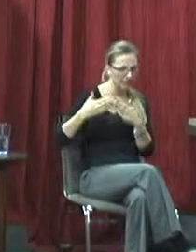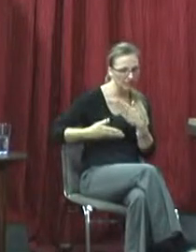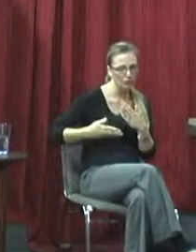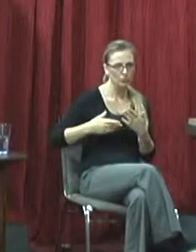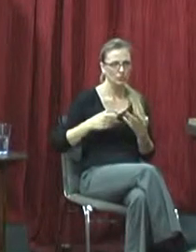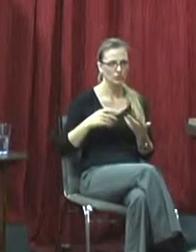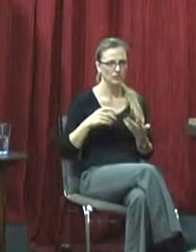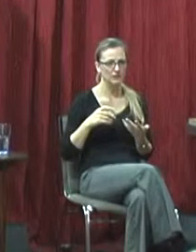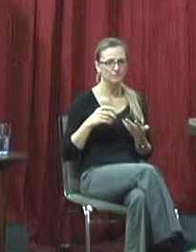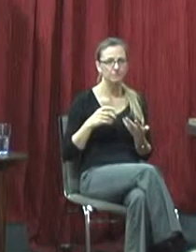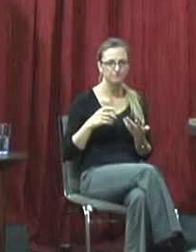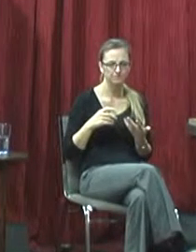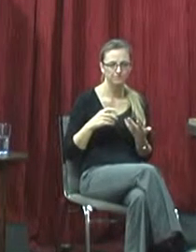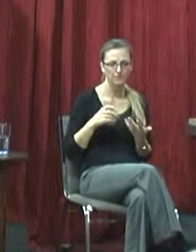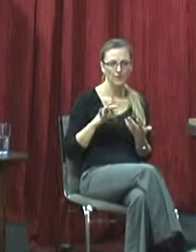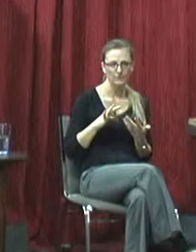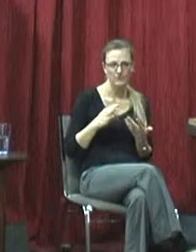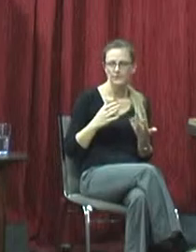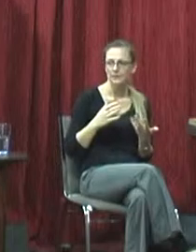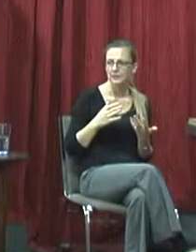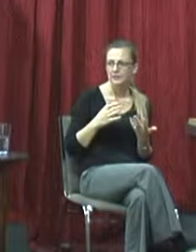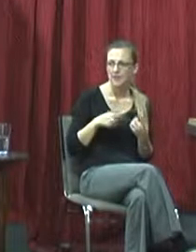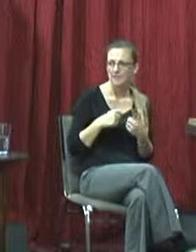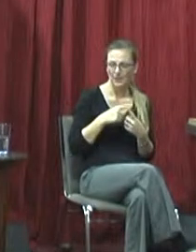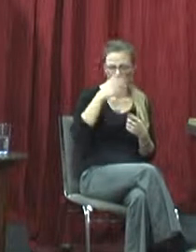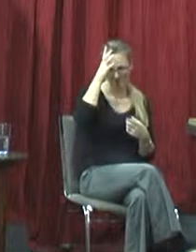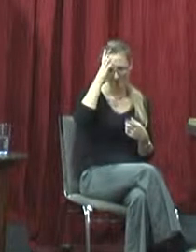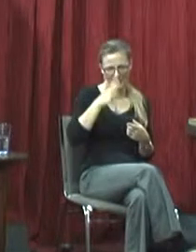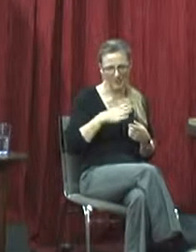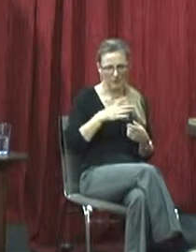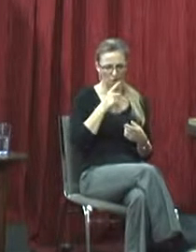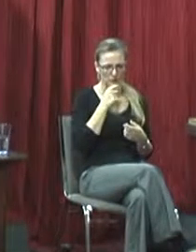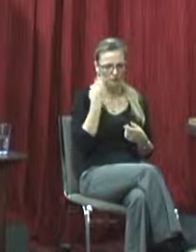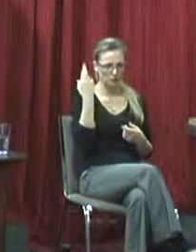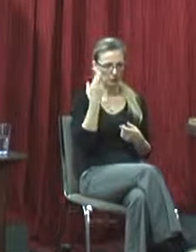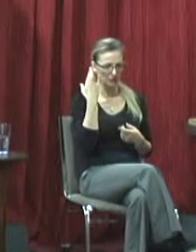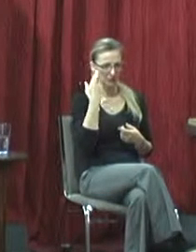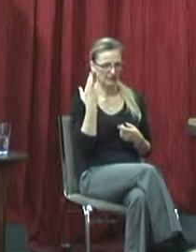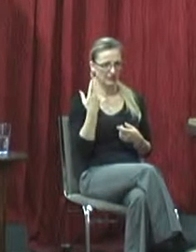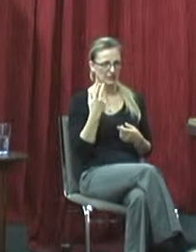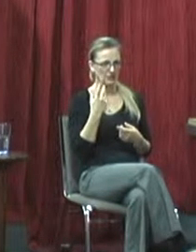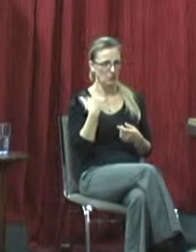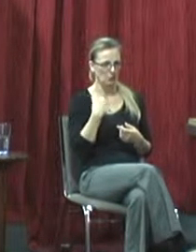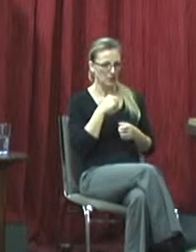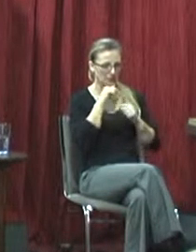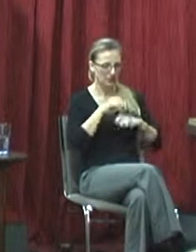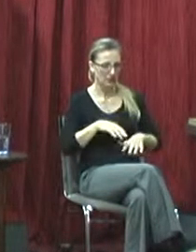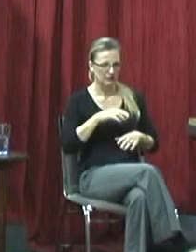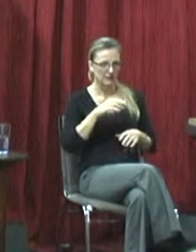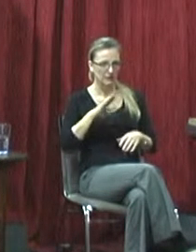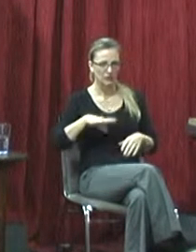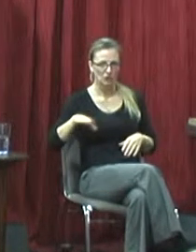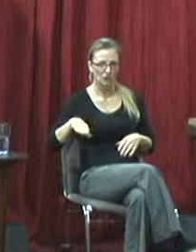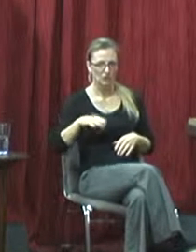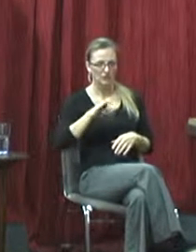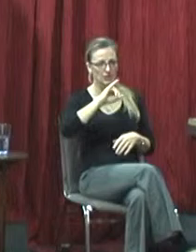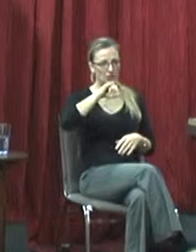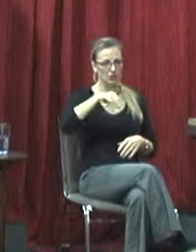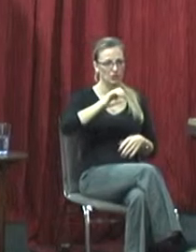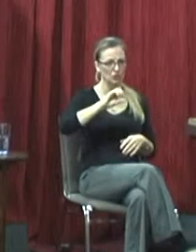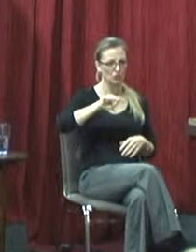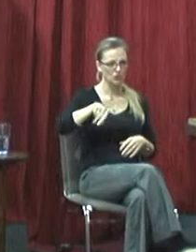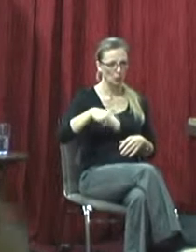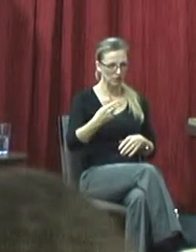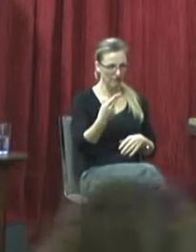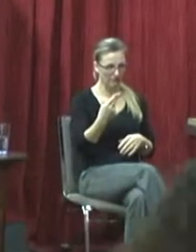account of the man who is the reason we bless the children, Joseph. And he's an